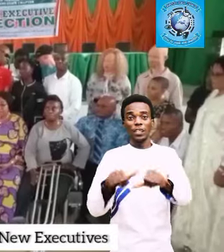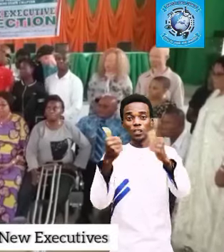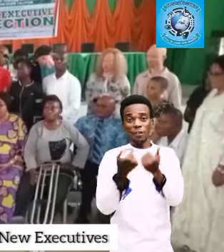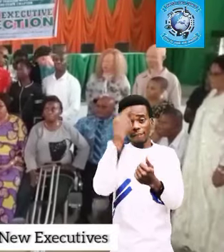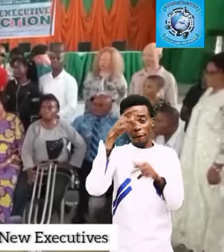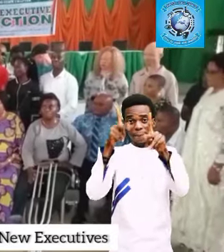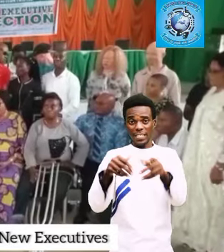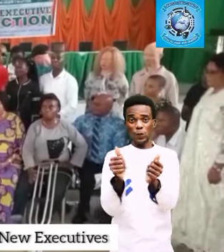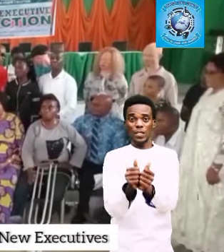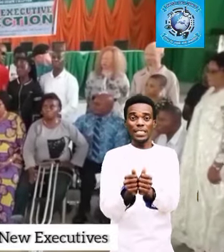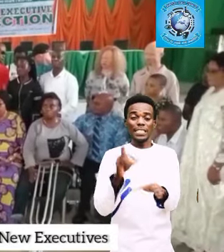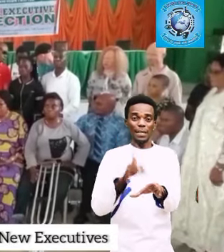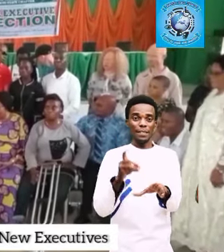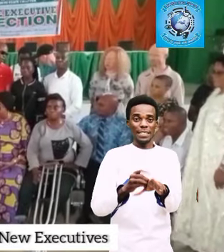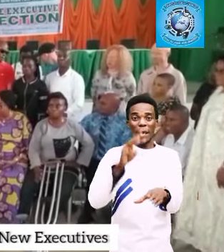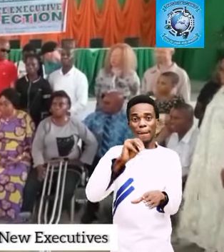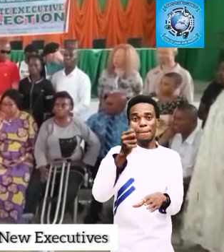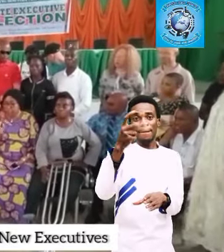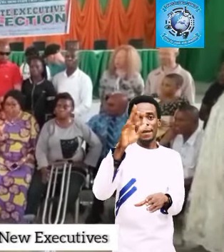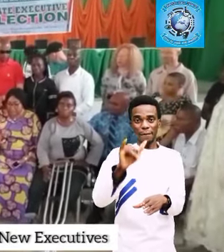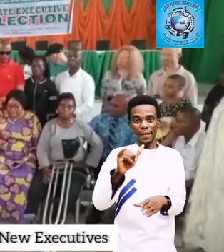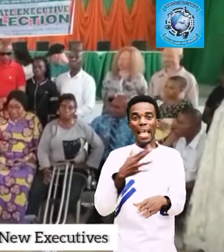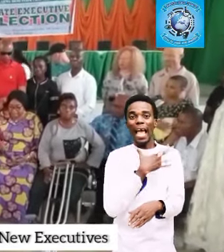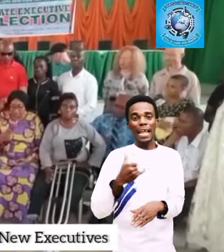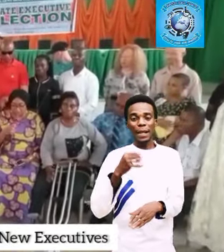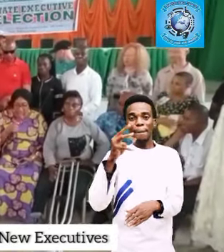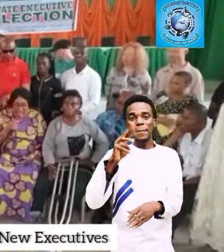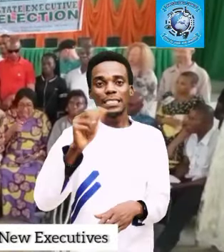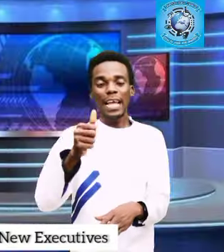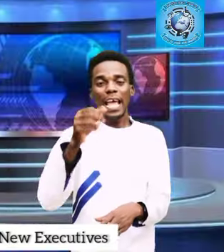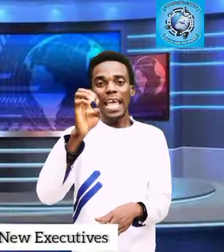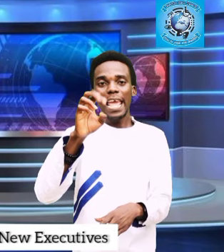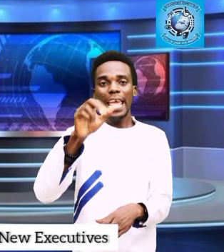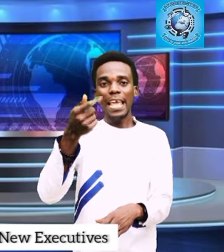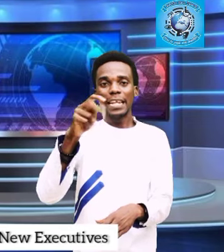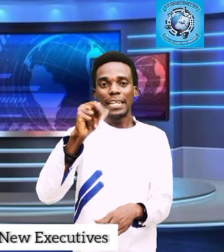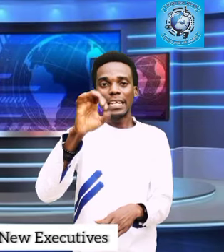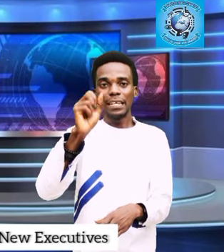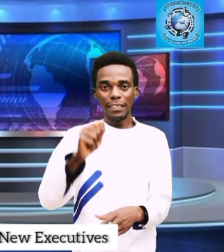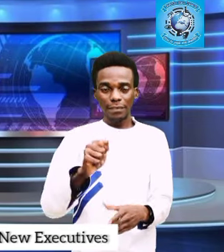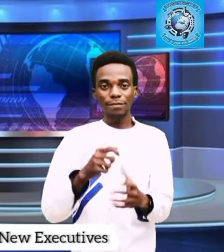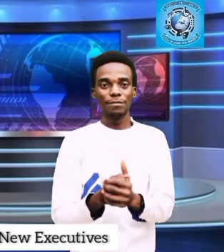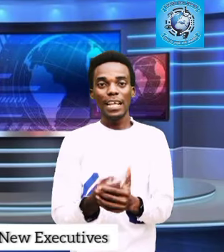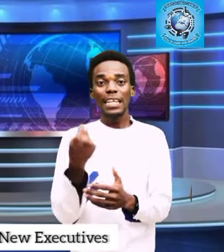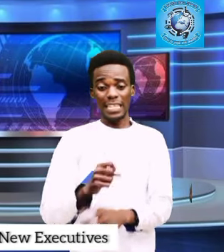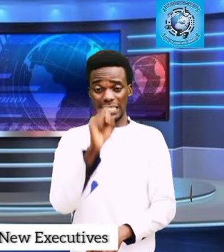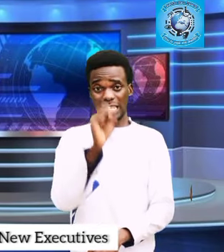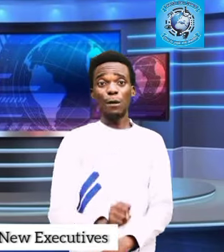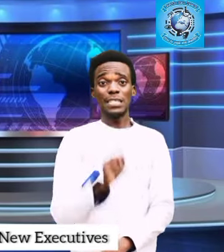with Disabilities, Mary Jane Nwanke and Mr. Ernest Buzo. The